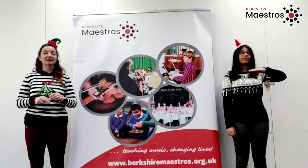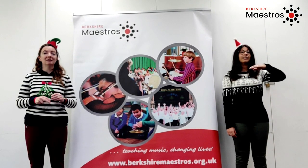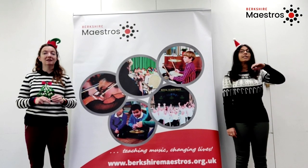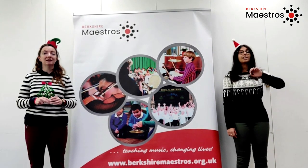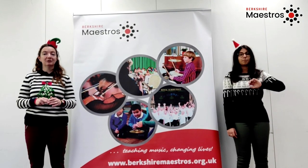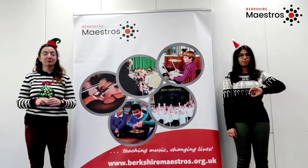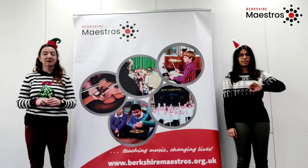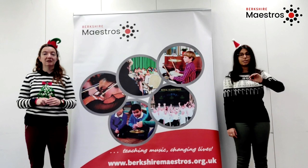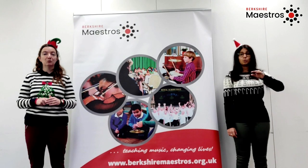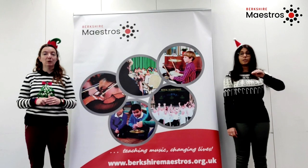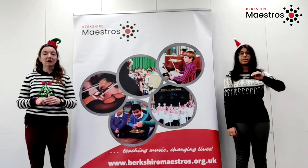bleak